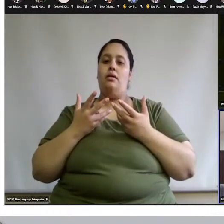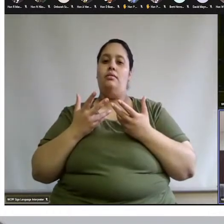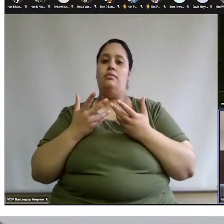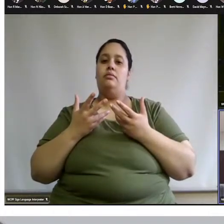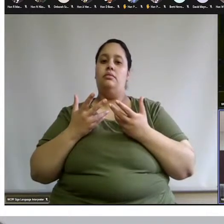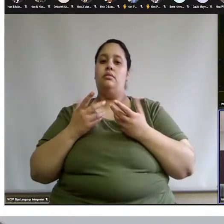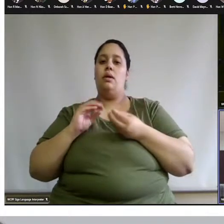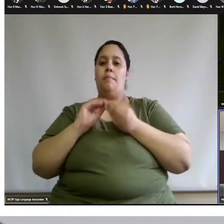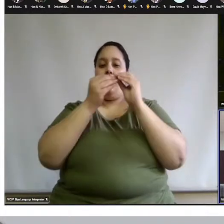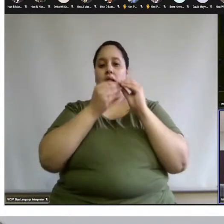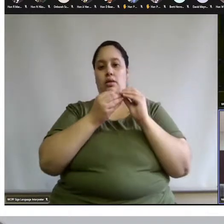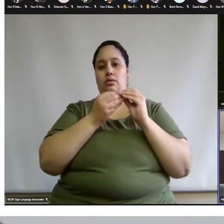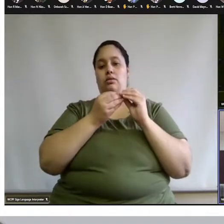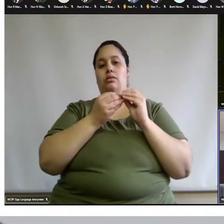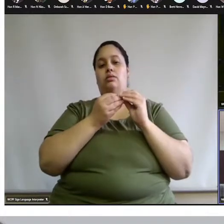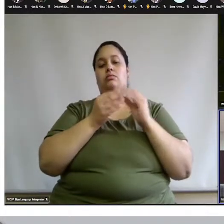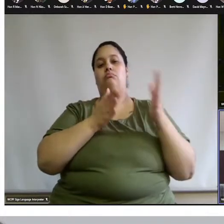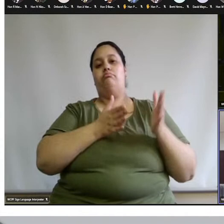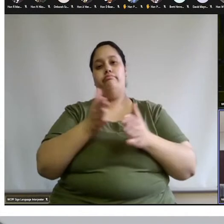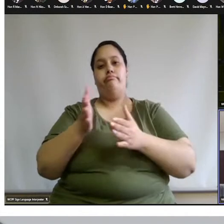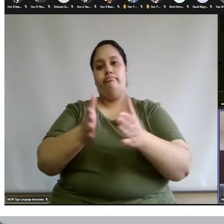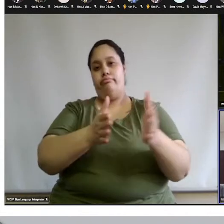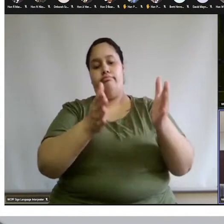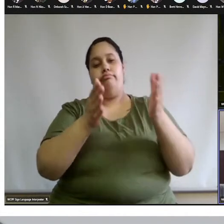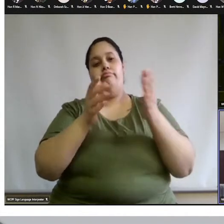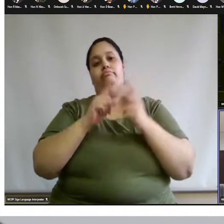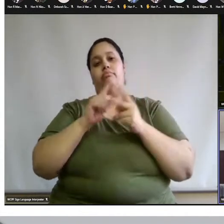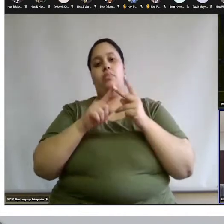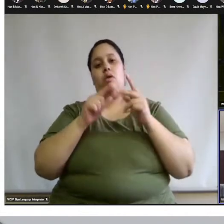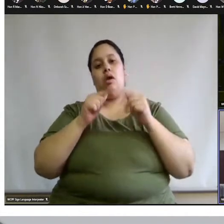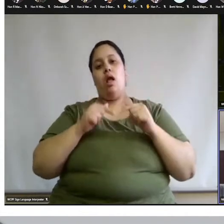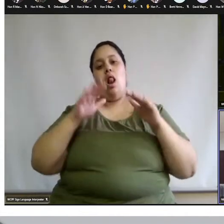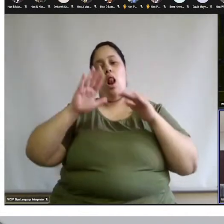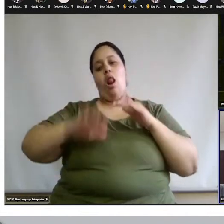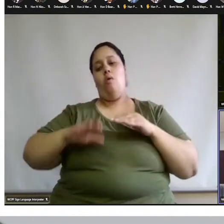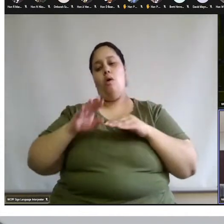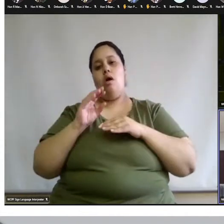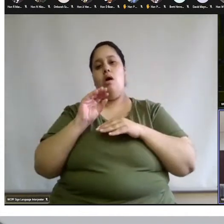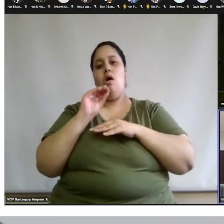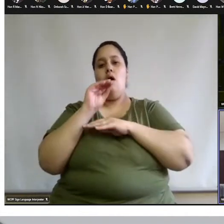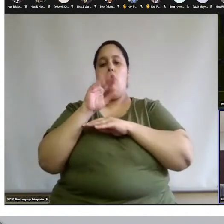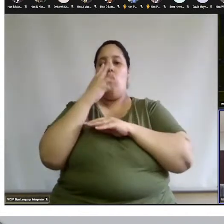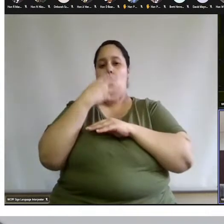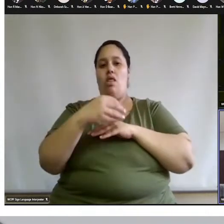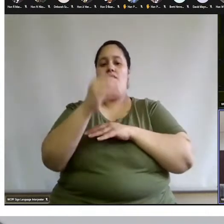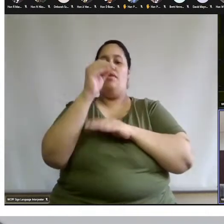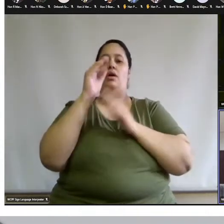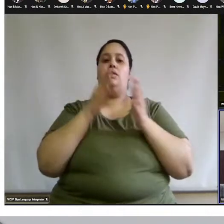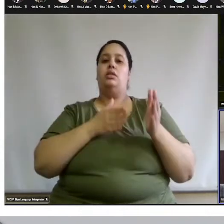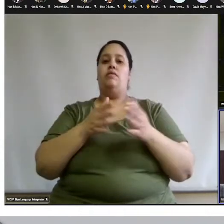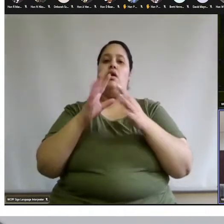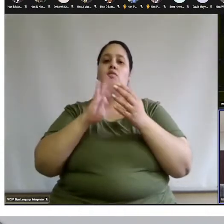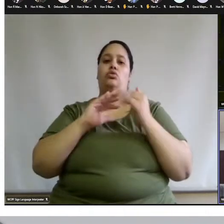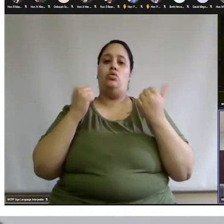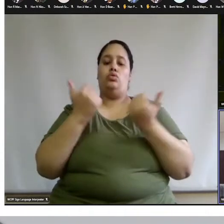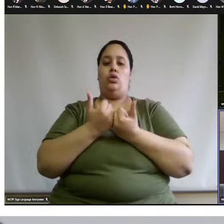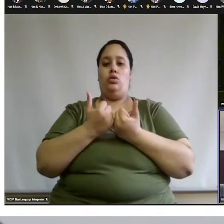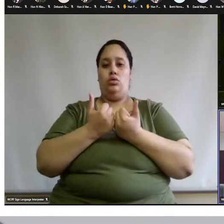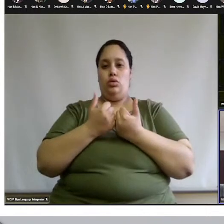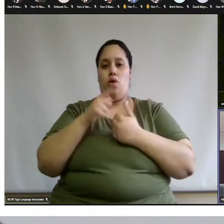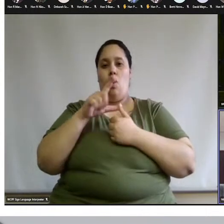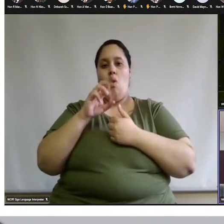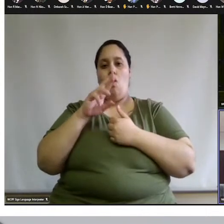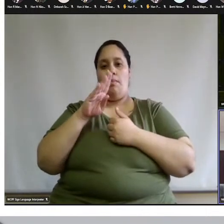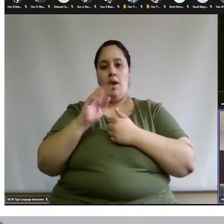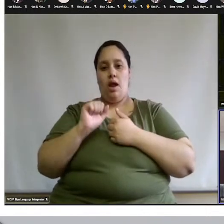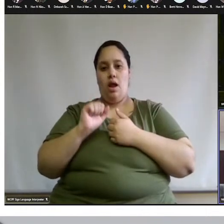maintenance on the canal through the Lower Olifants River Water User Association, LORWA, 5.8